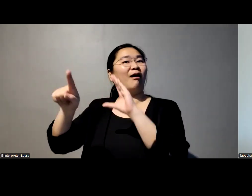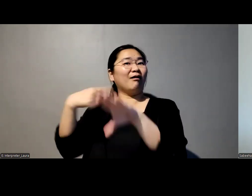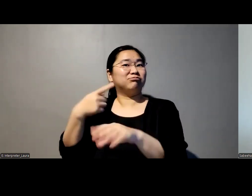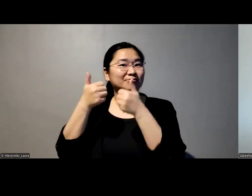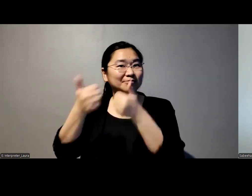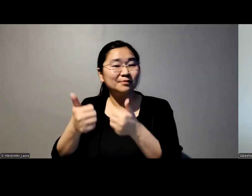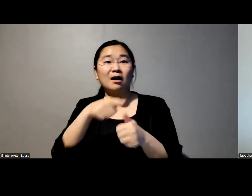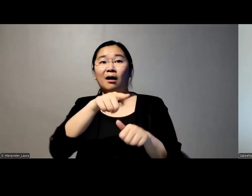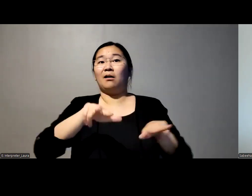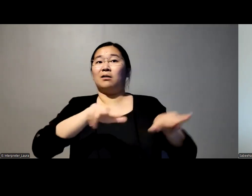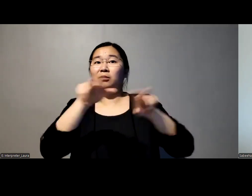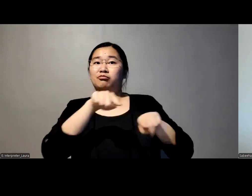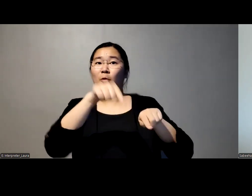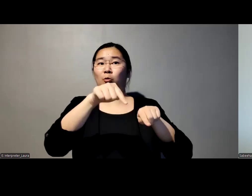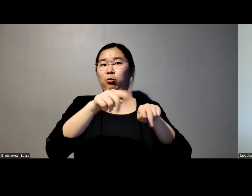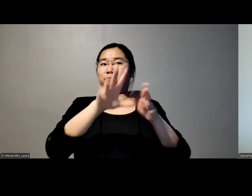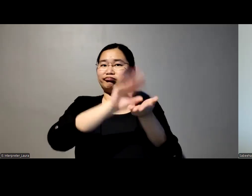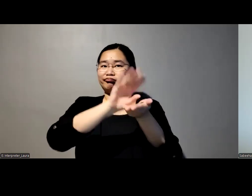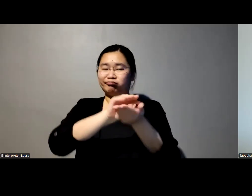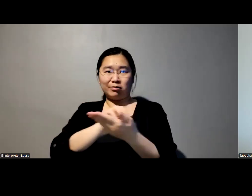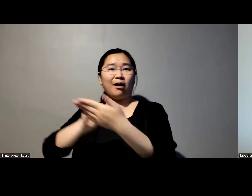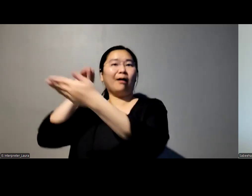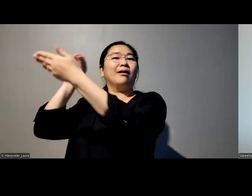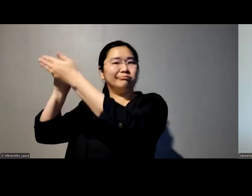that international cooperation is not only about